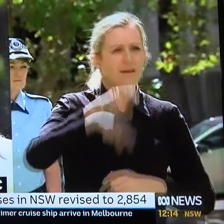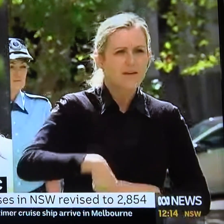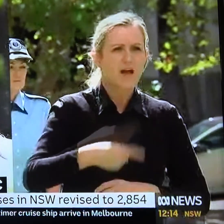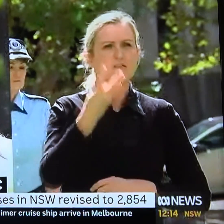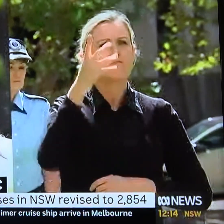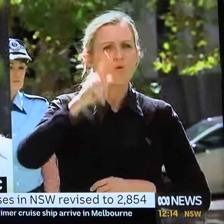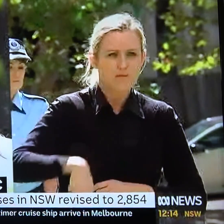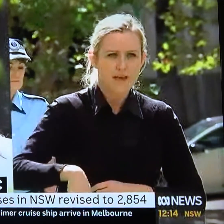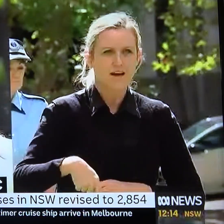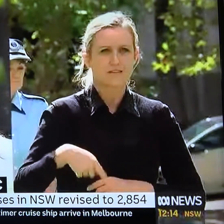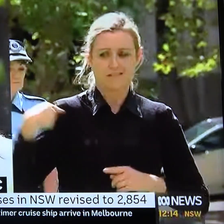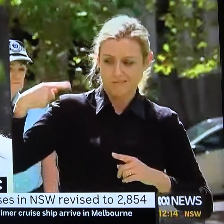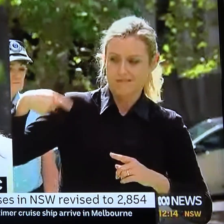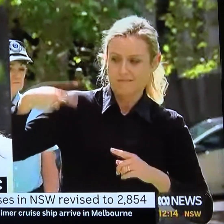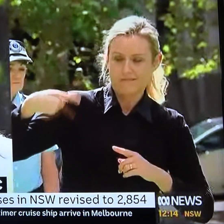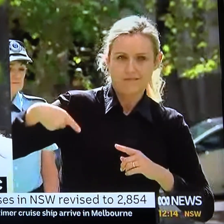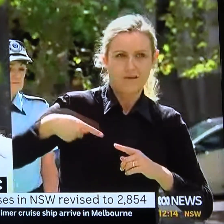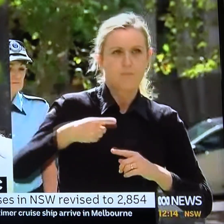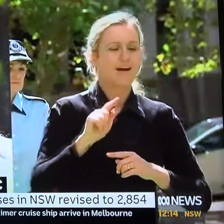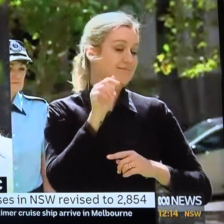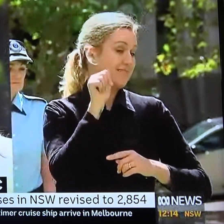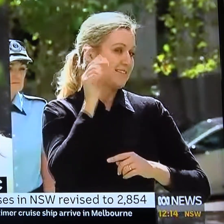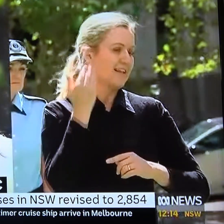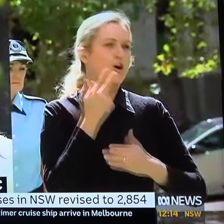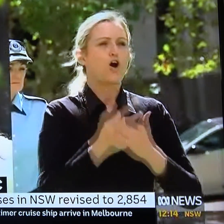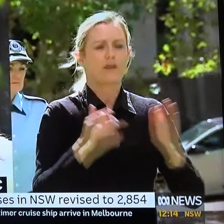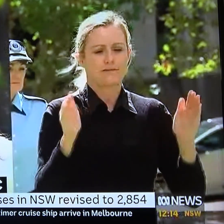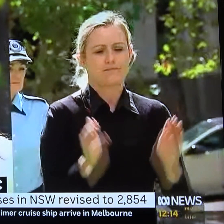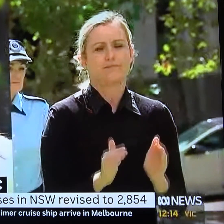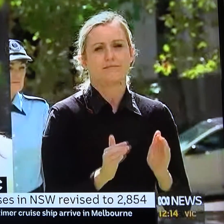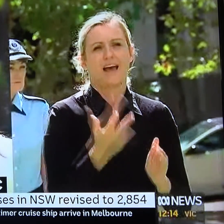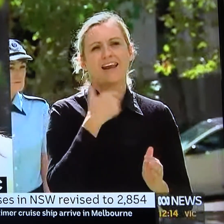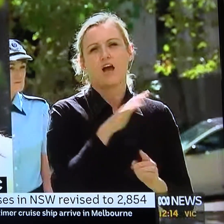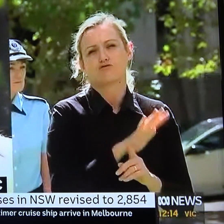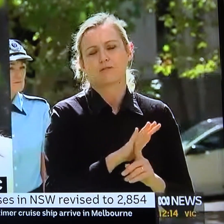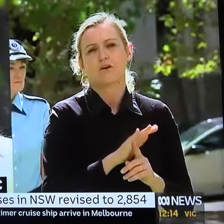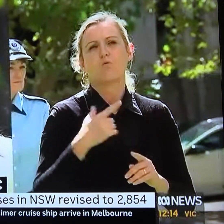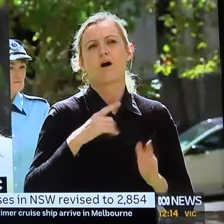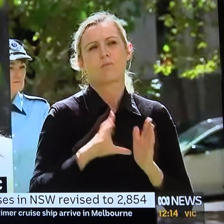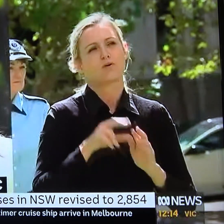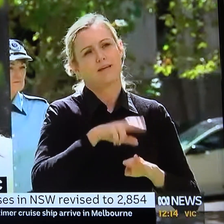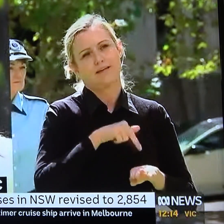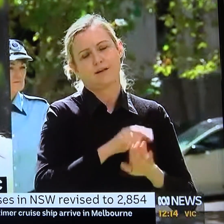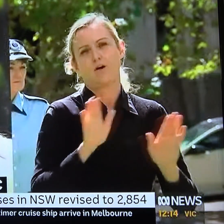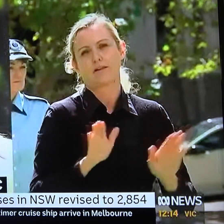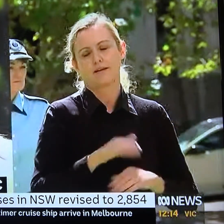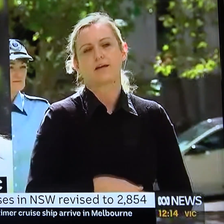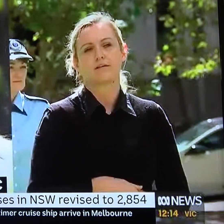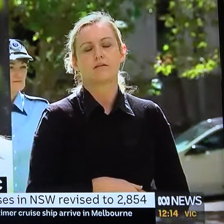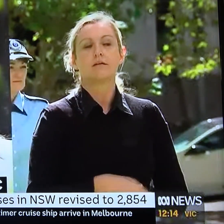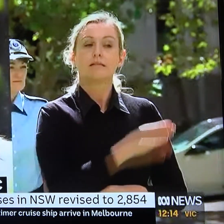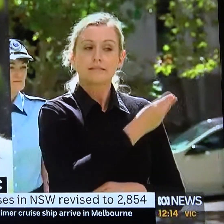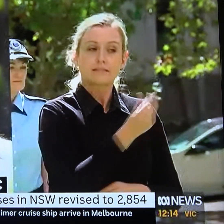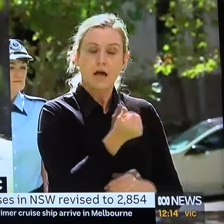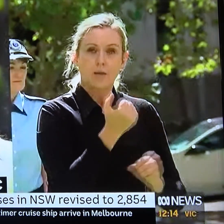GP surgeries are closed, the COVID clinics and the hospital emergency departments are certainly open, and